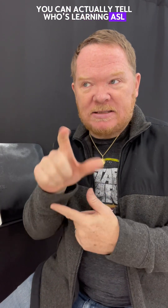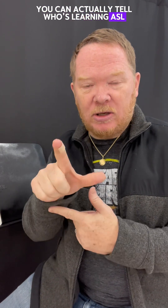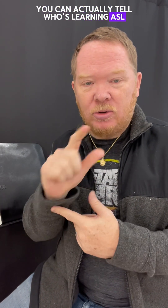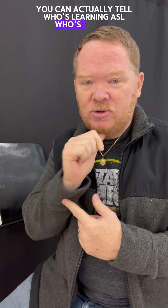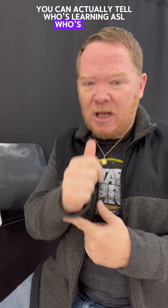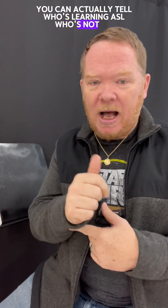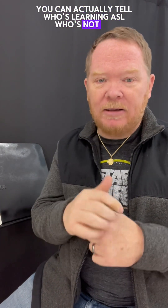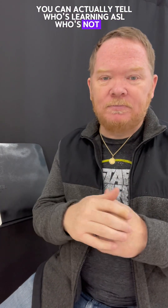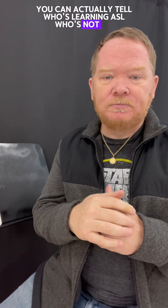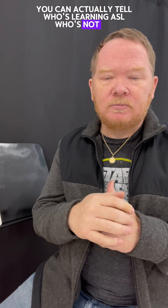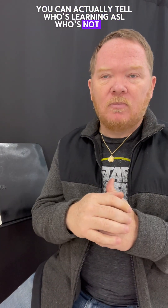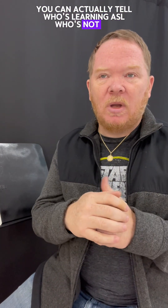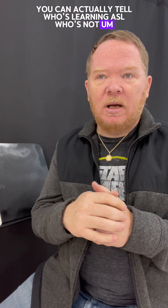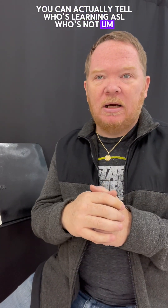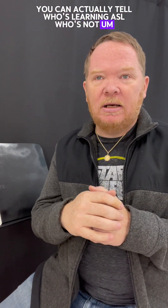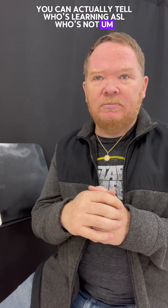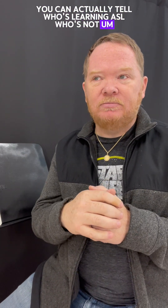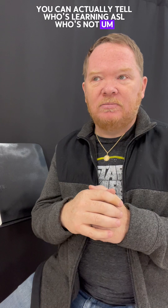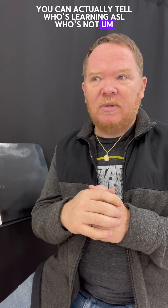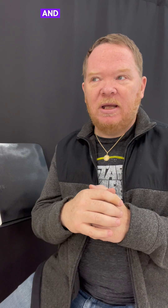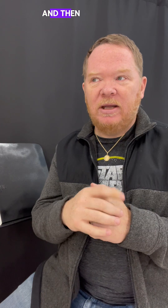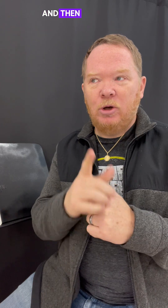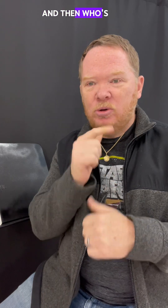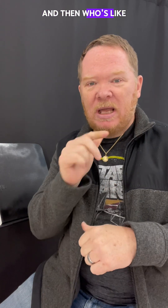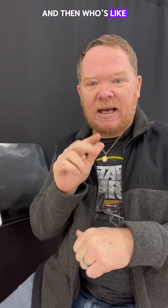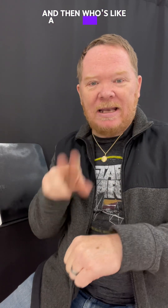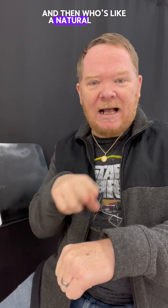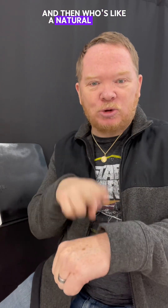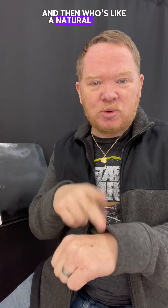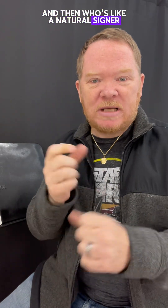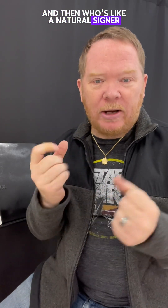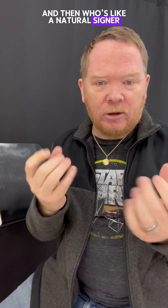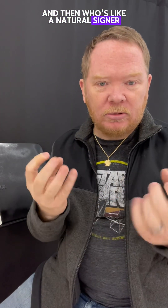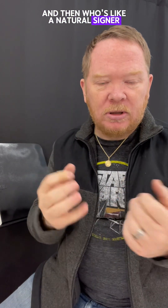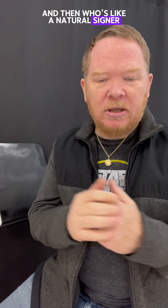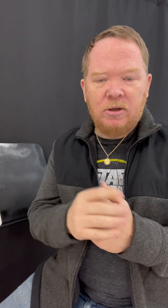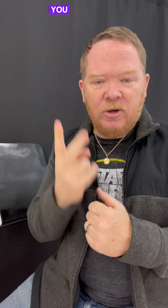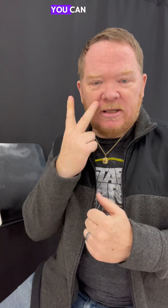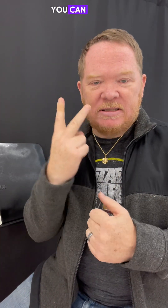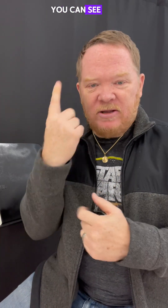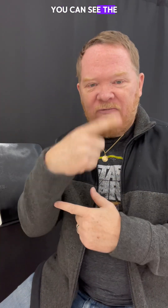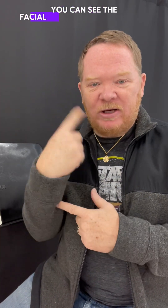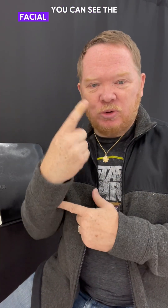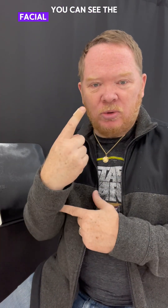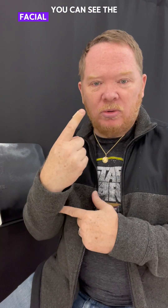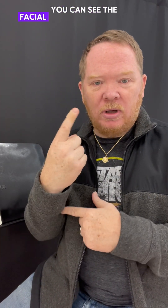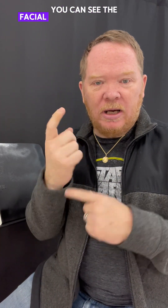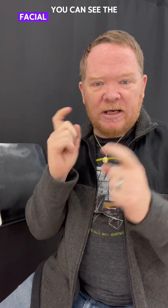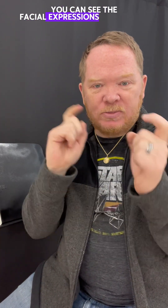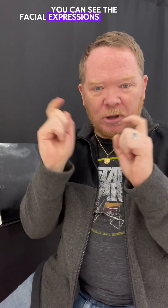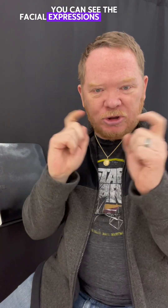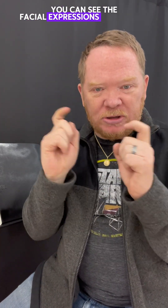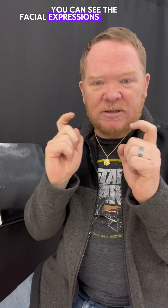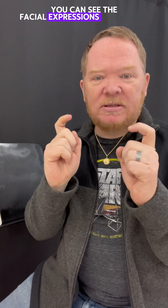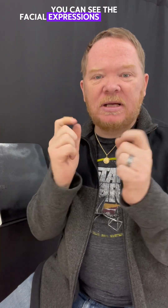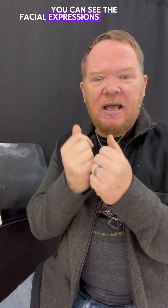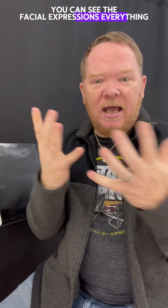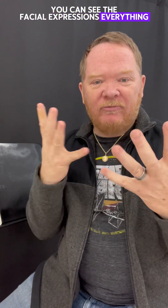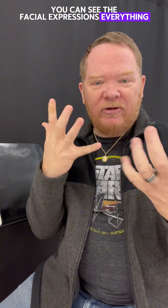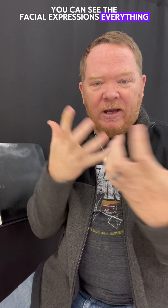who's not, and then who's like a natural signer. You can see the facial expressions, everything